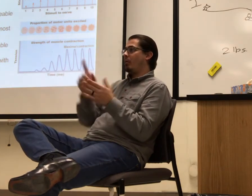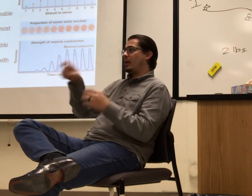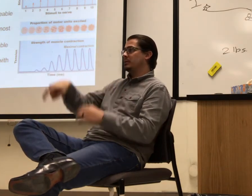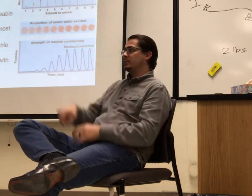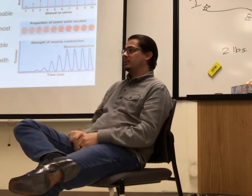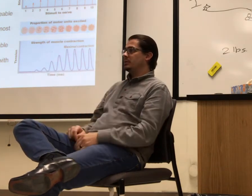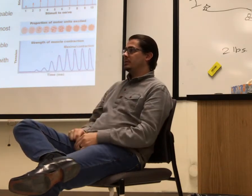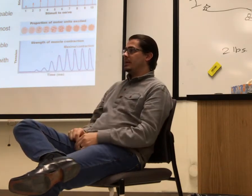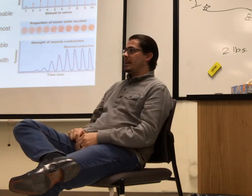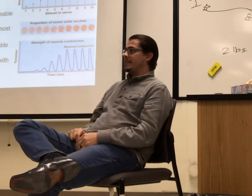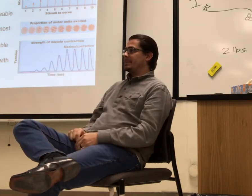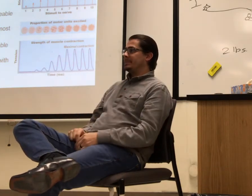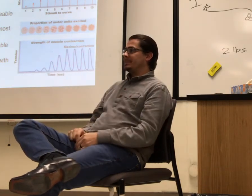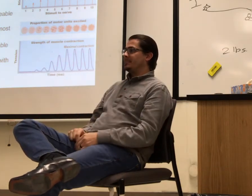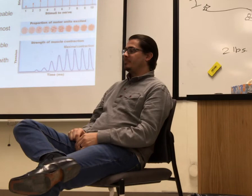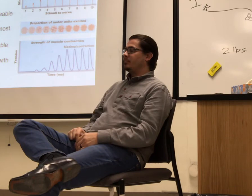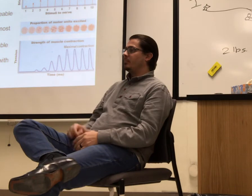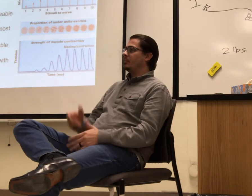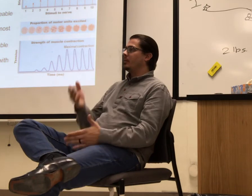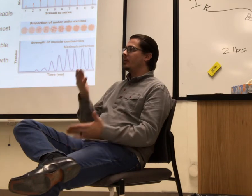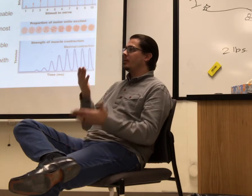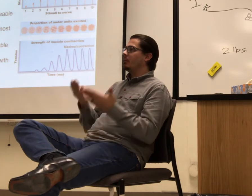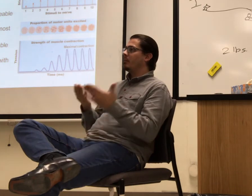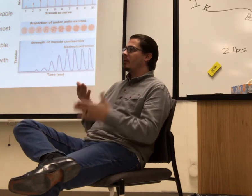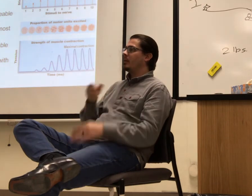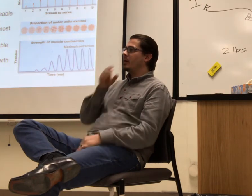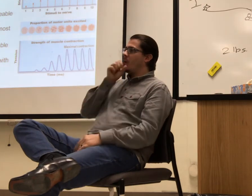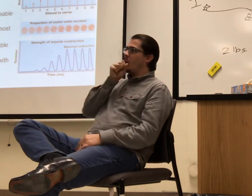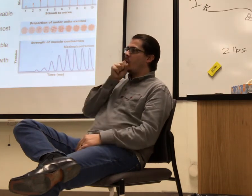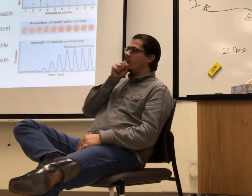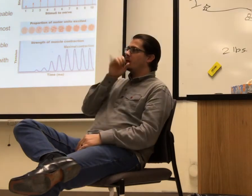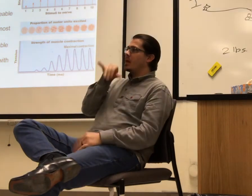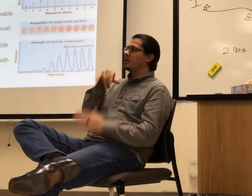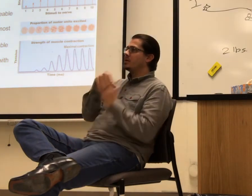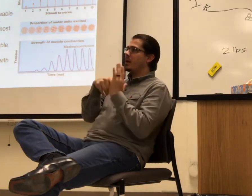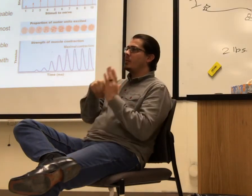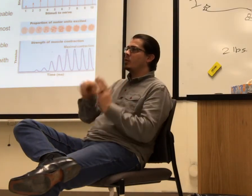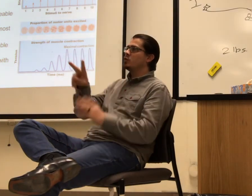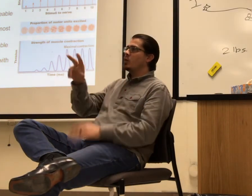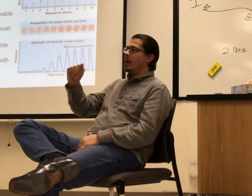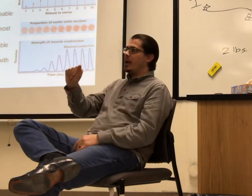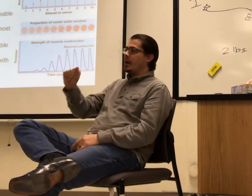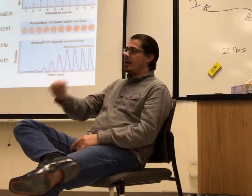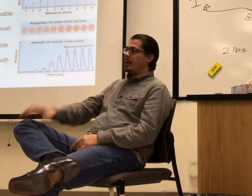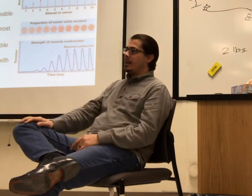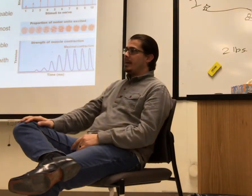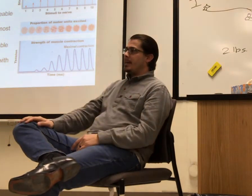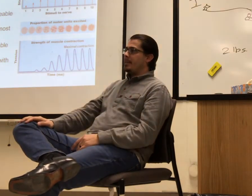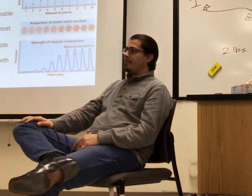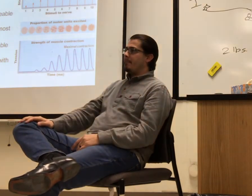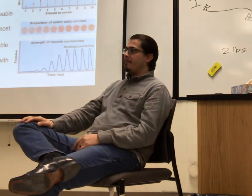2Bs. And so maybe a type, this orange one is like my example of 2A.